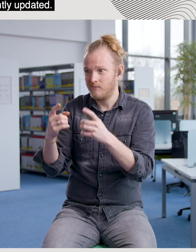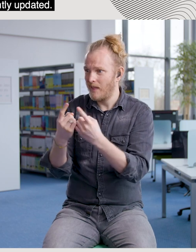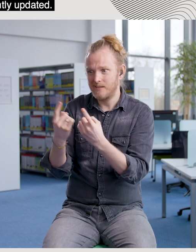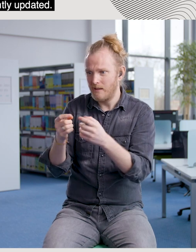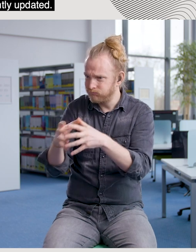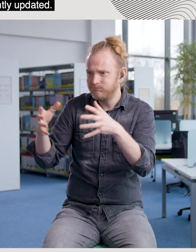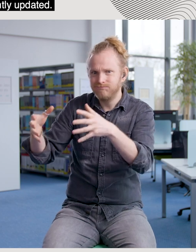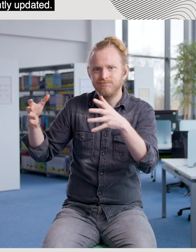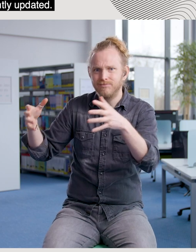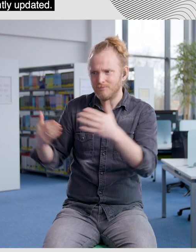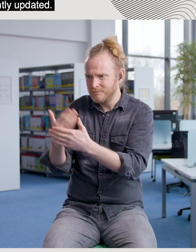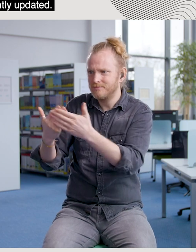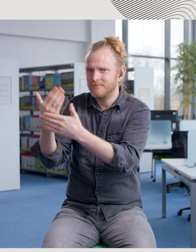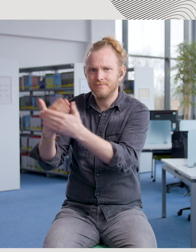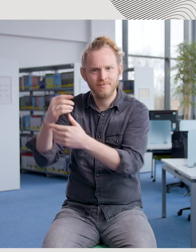updated.